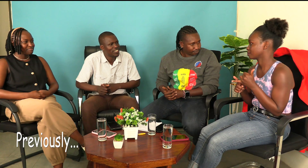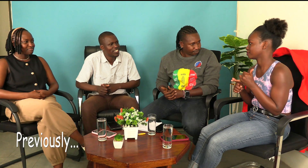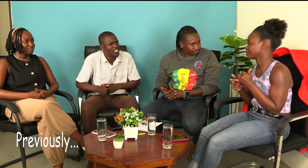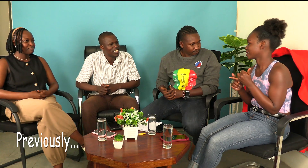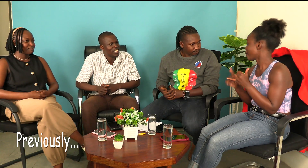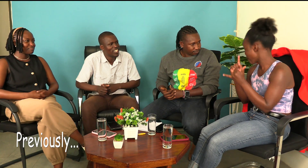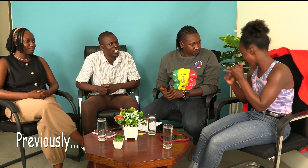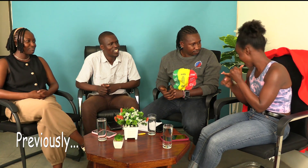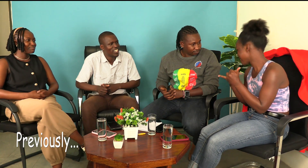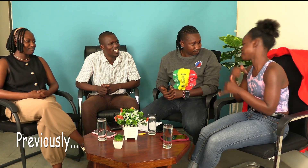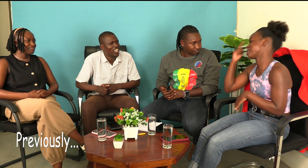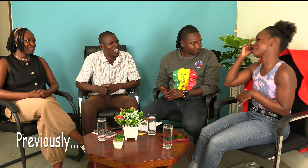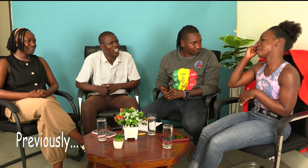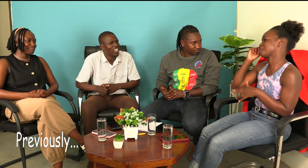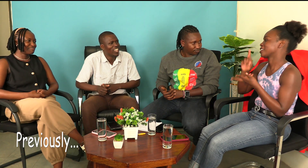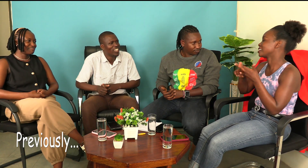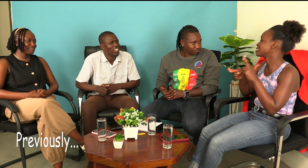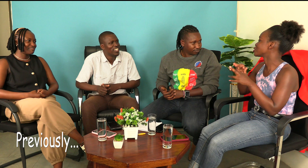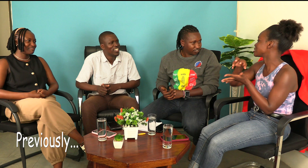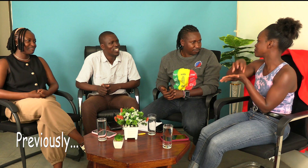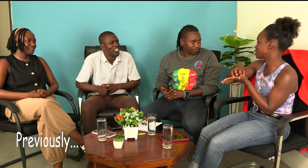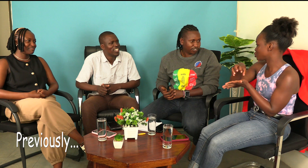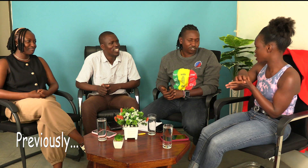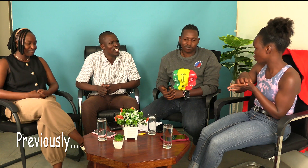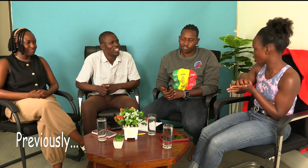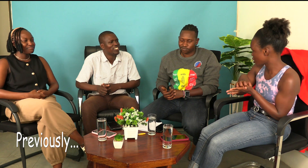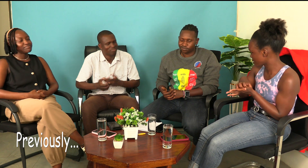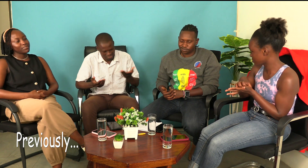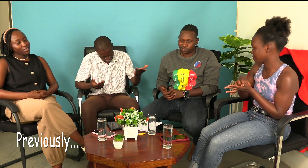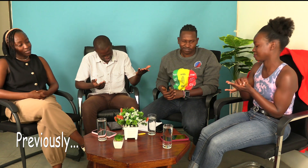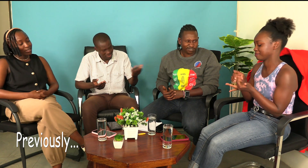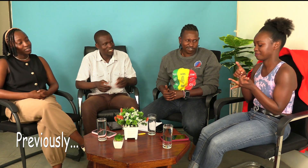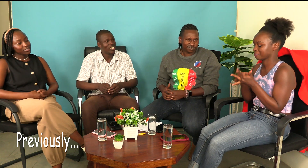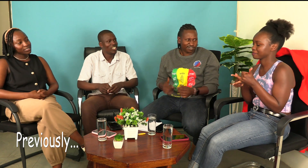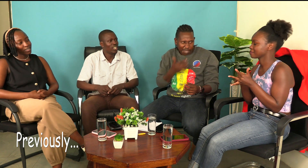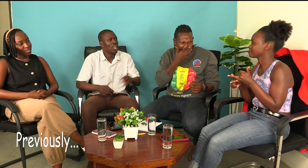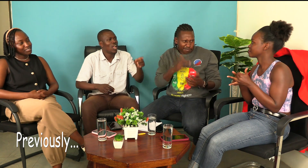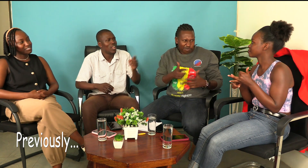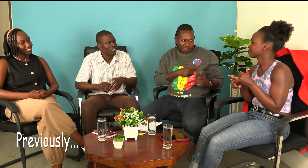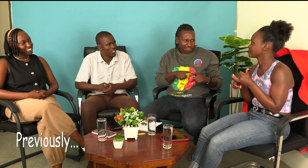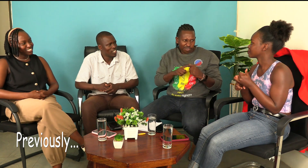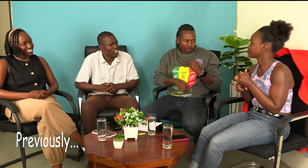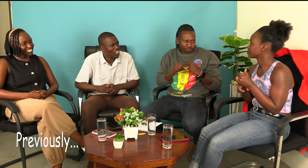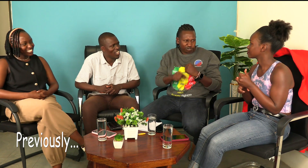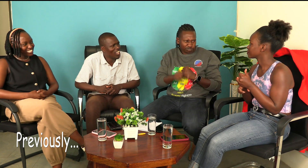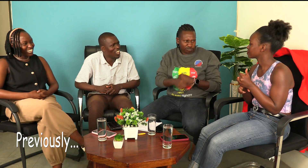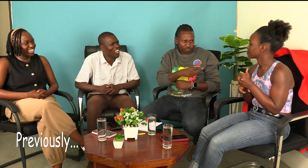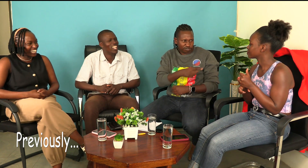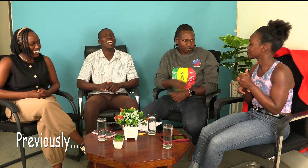causes? The first one, I think it's relationship situation. True.